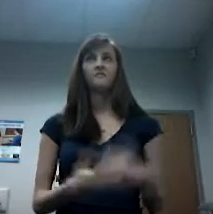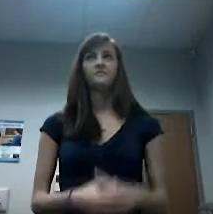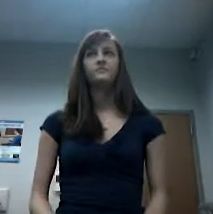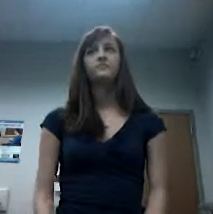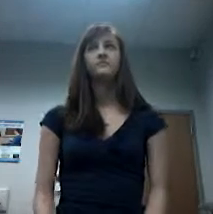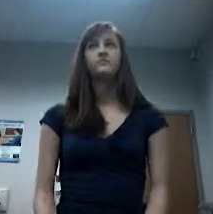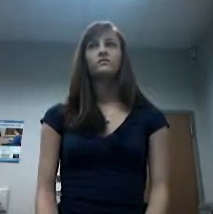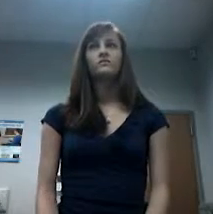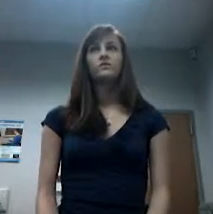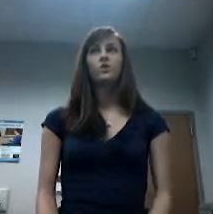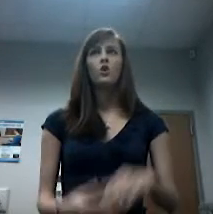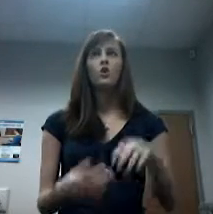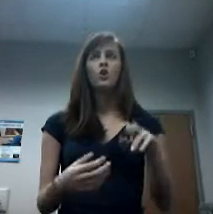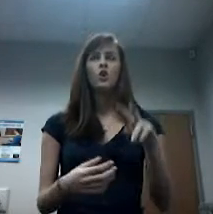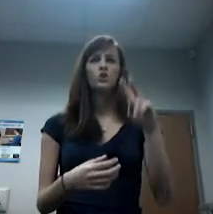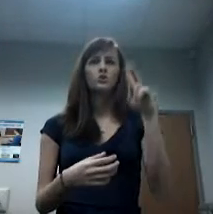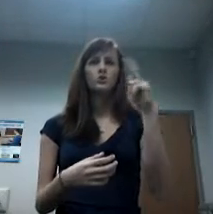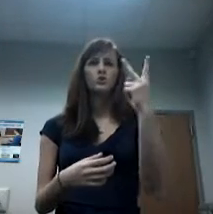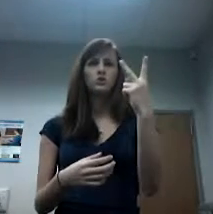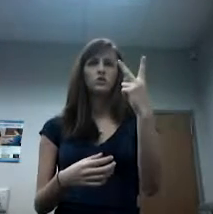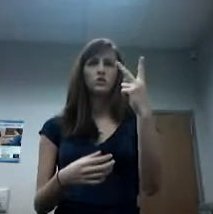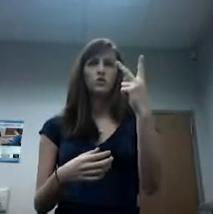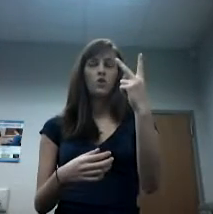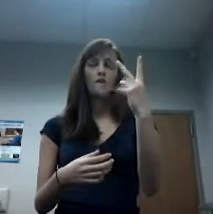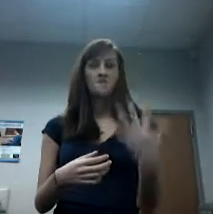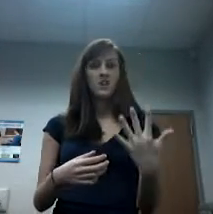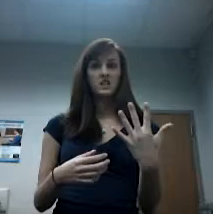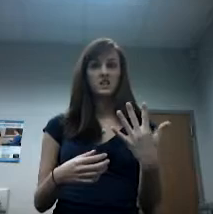2/5. Let's put lines to those 2/5.